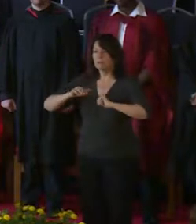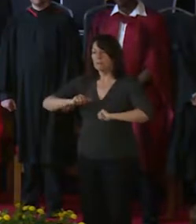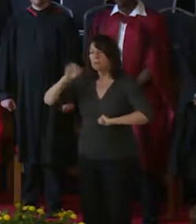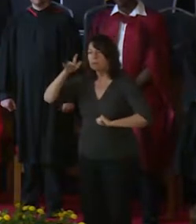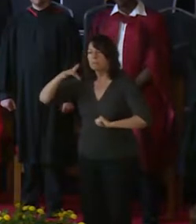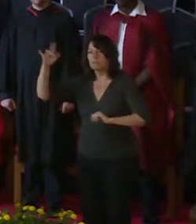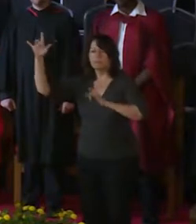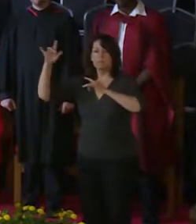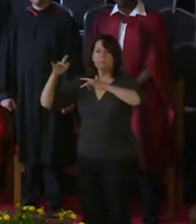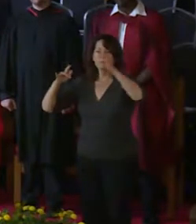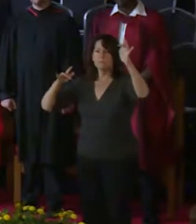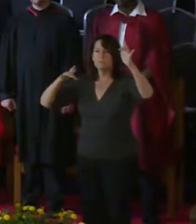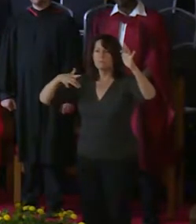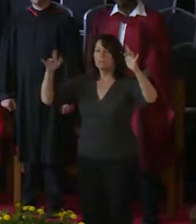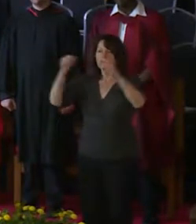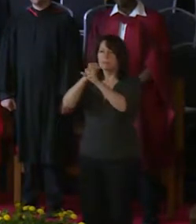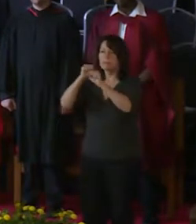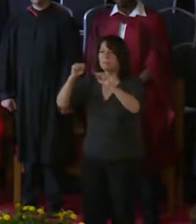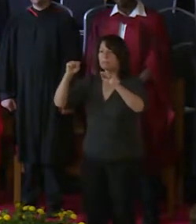land